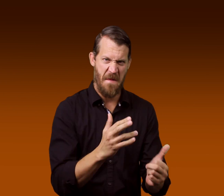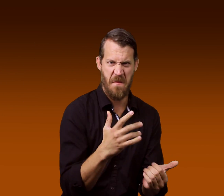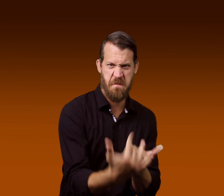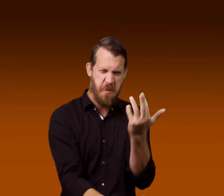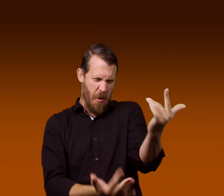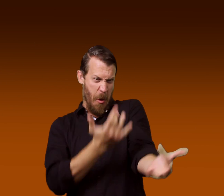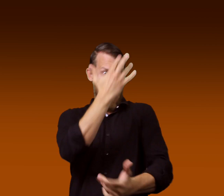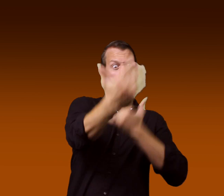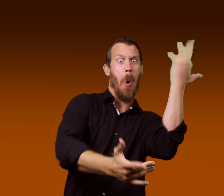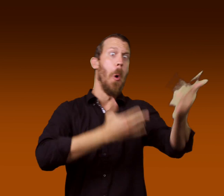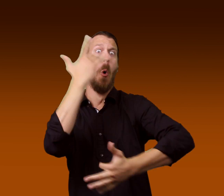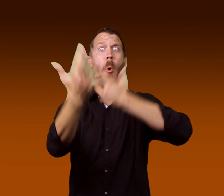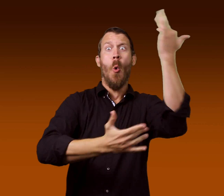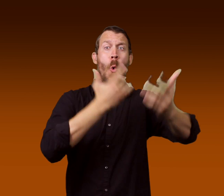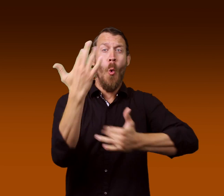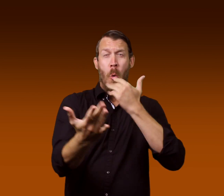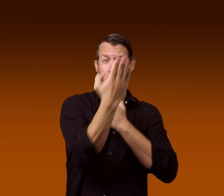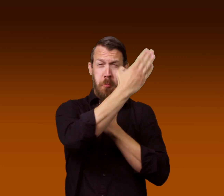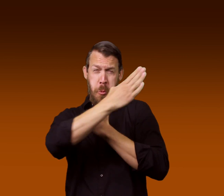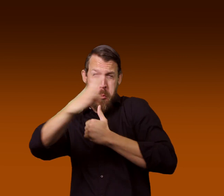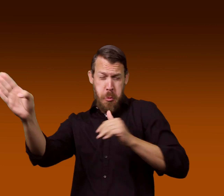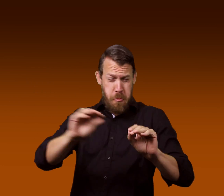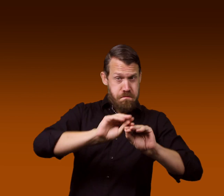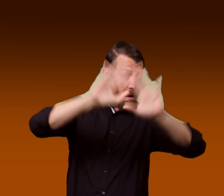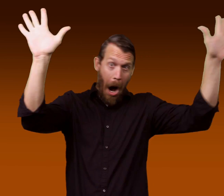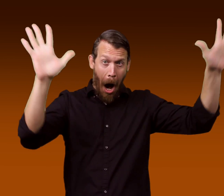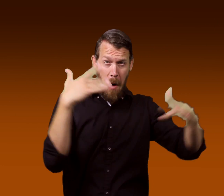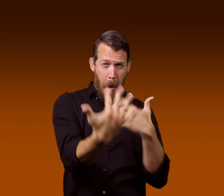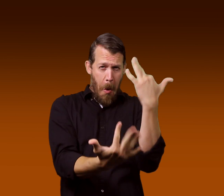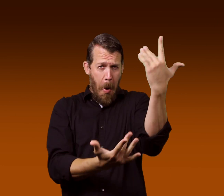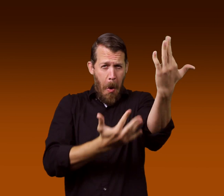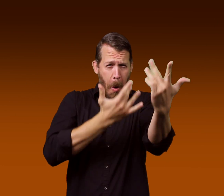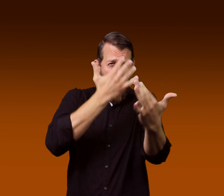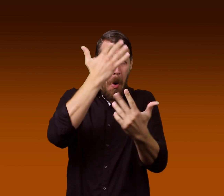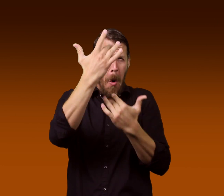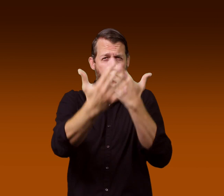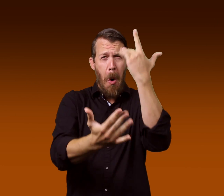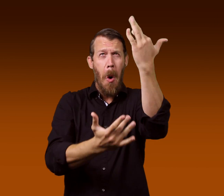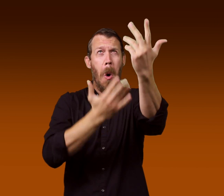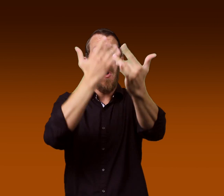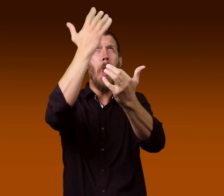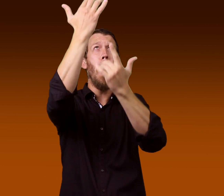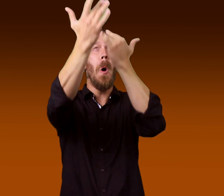The fire hissed and crackled, burning with a brilliant blue light.